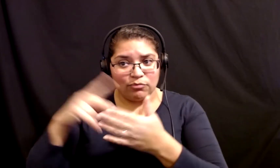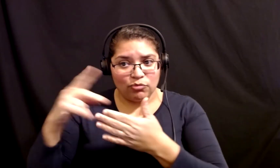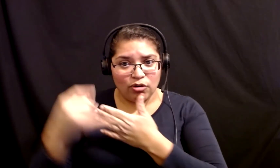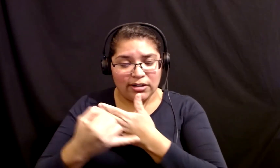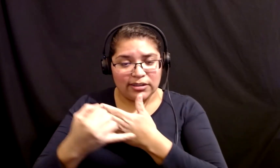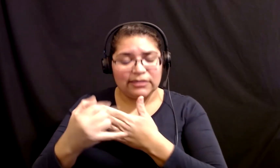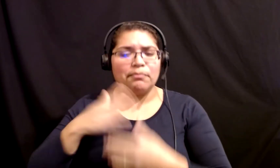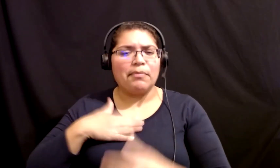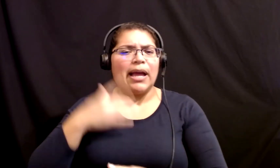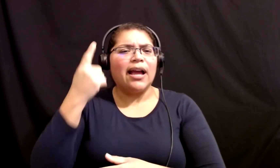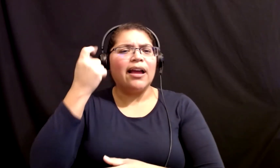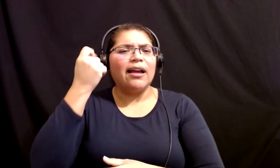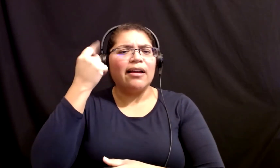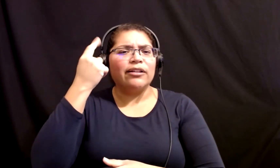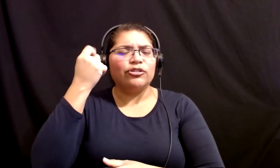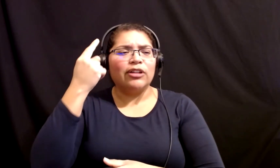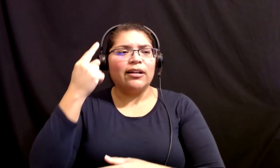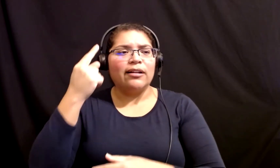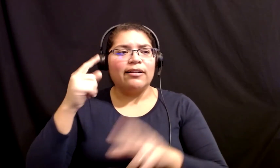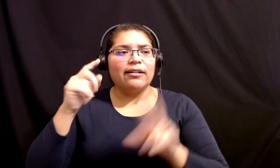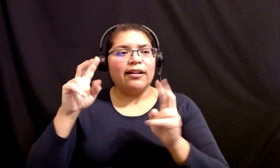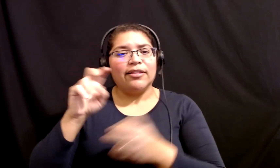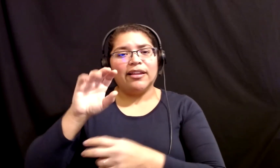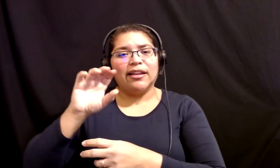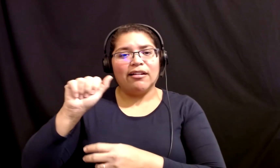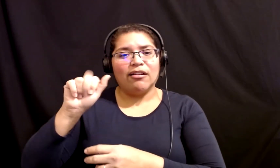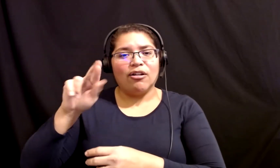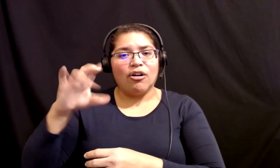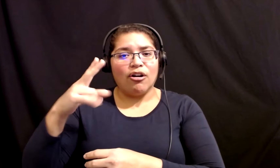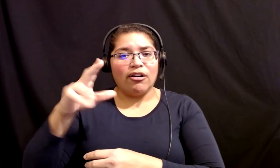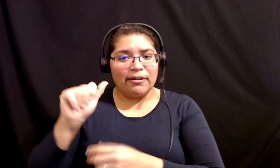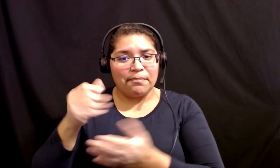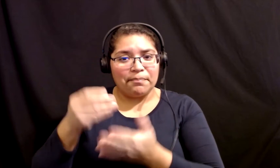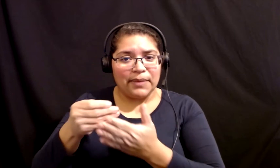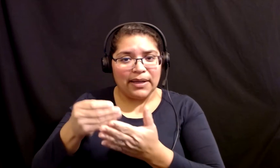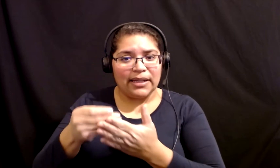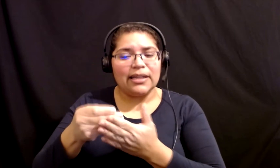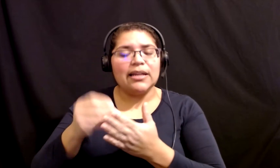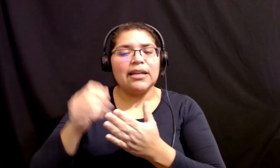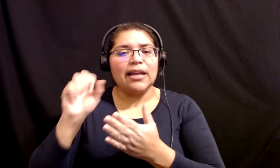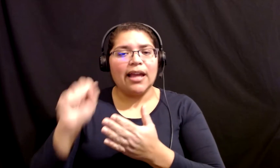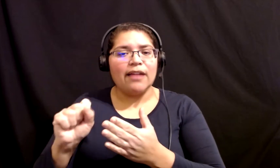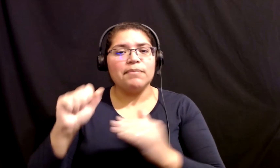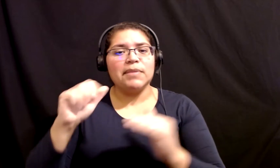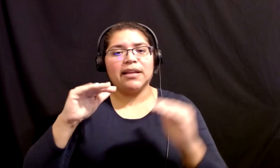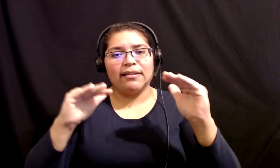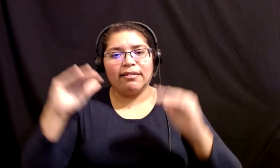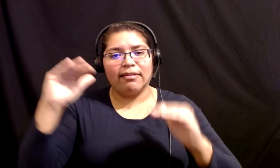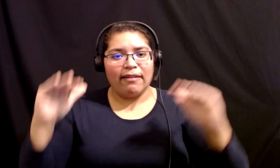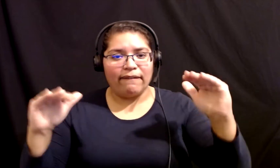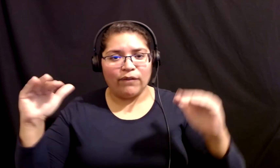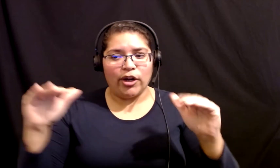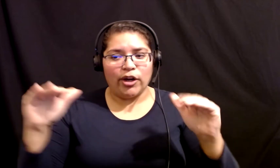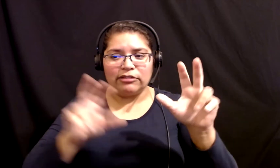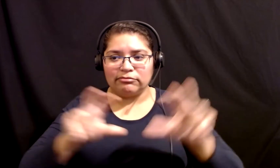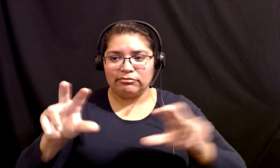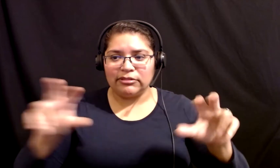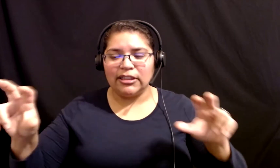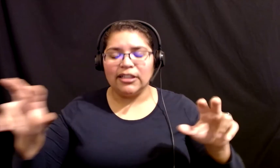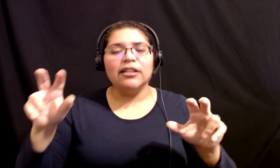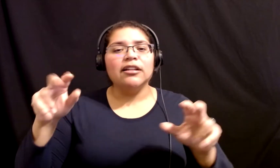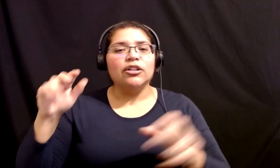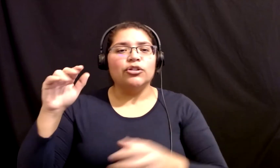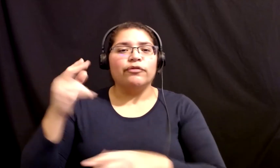one of the ways that the ARPA money could be leveraged for uses that have less strings